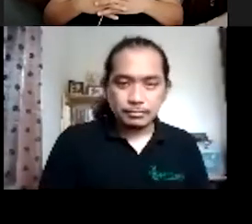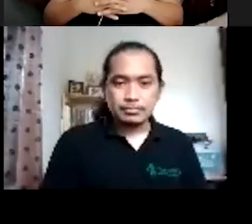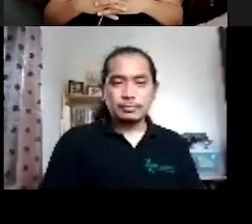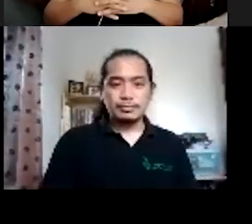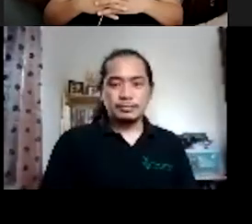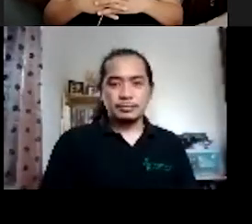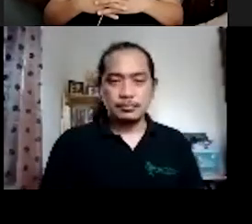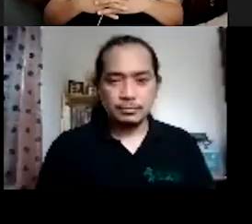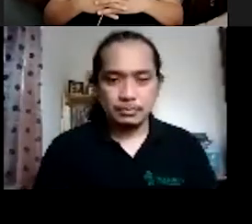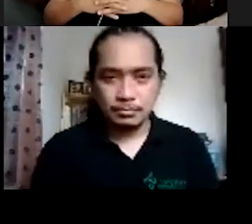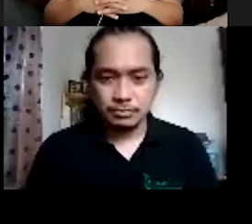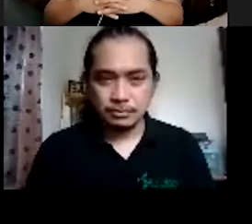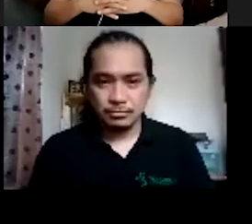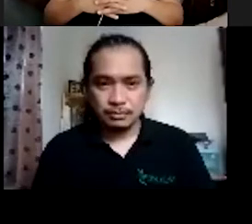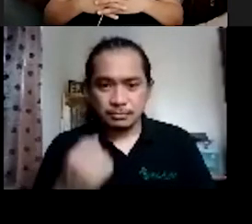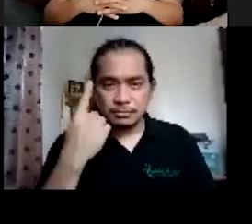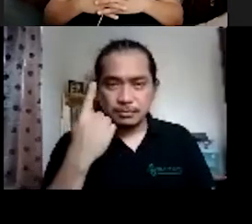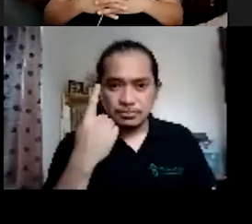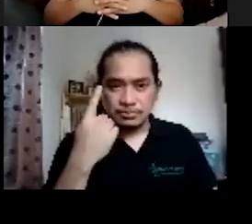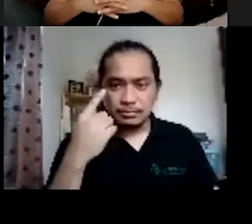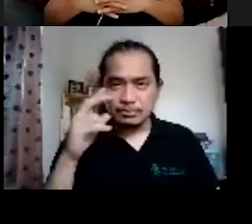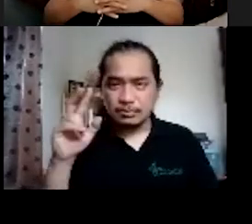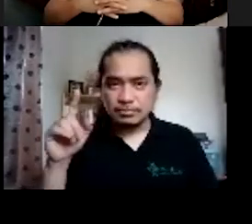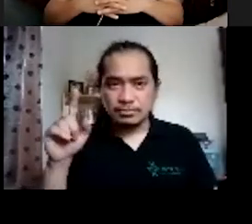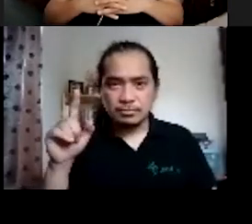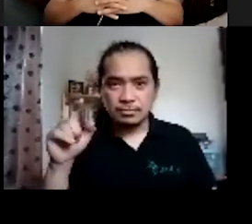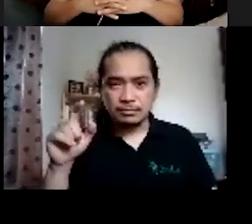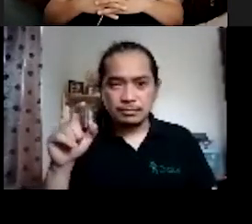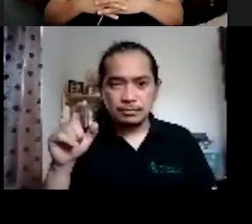question. You have to know what that function is.